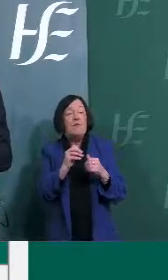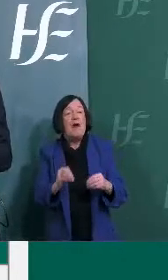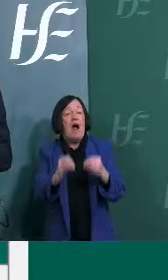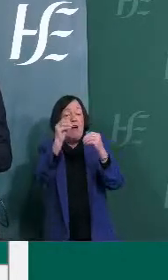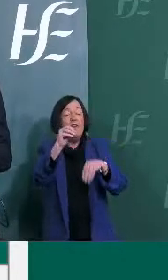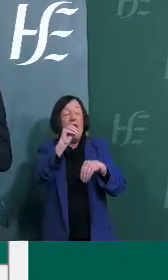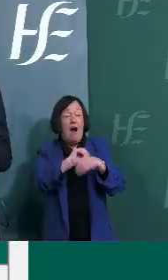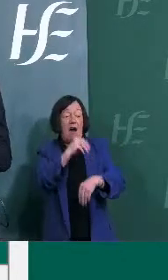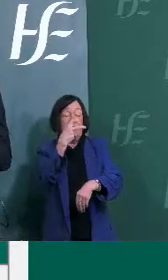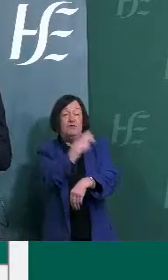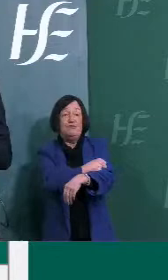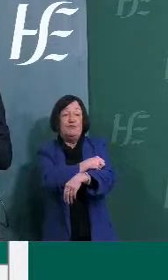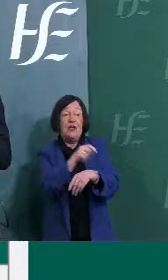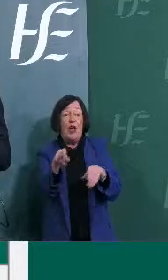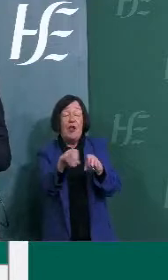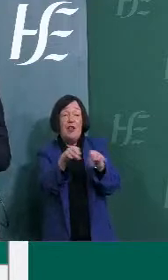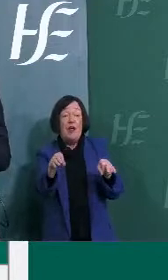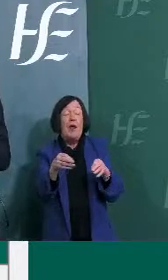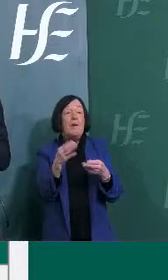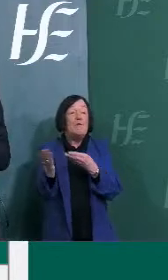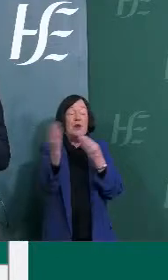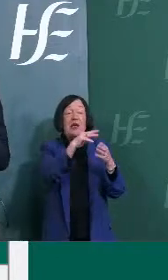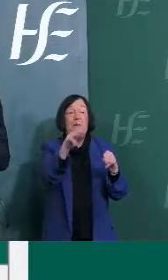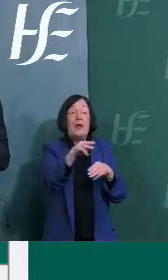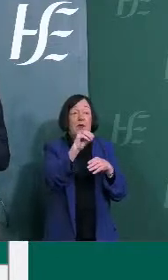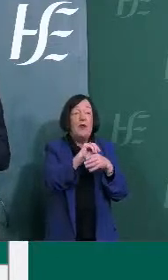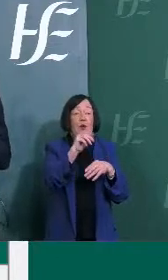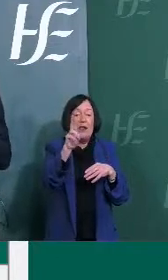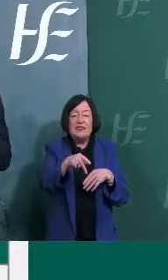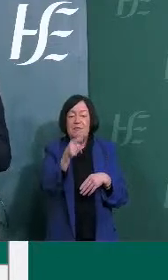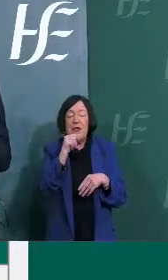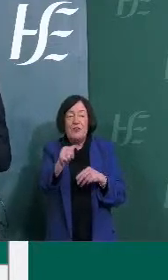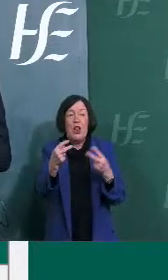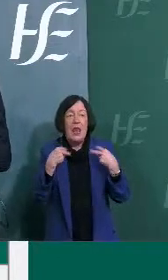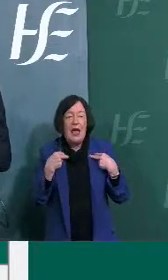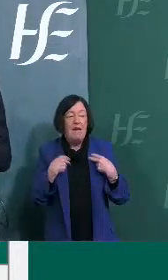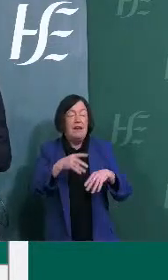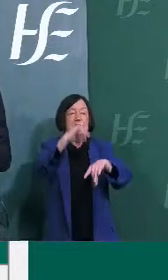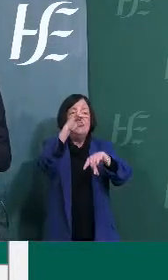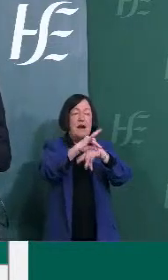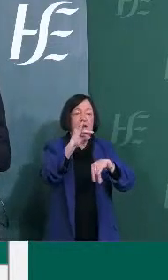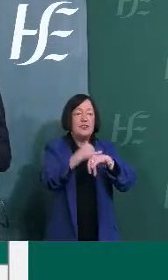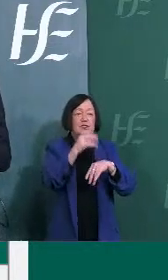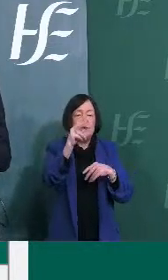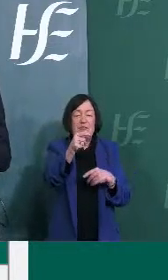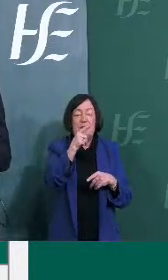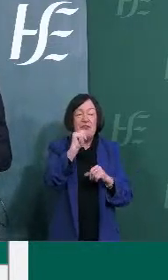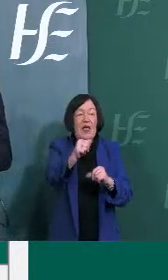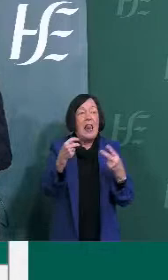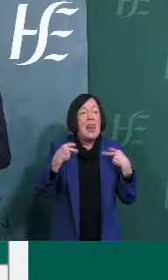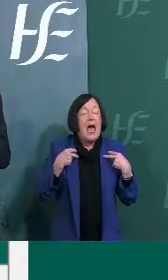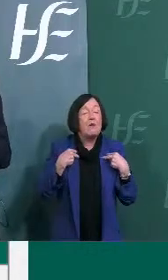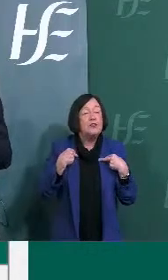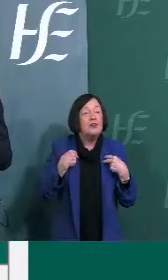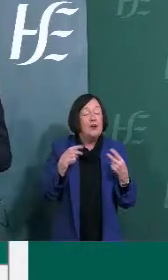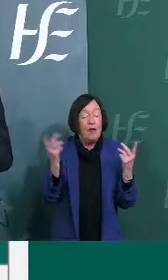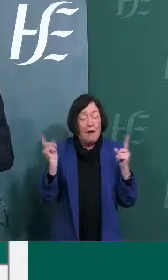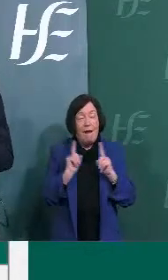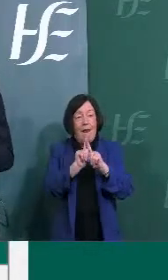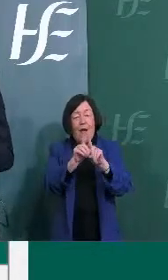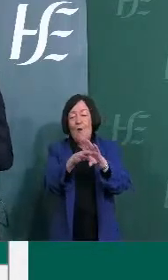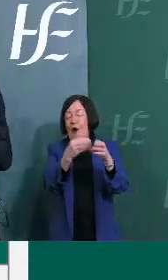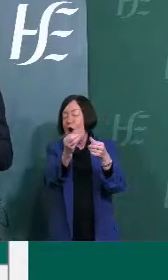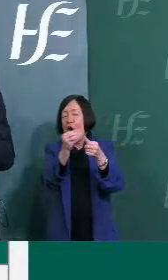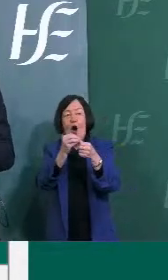on-site vaccination in some cases, bringing in people who speak the language, clinicians perhaps who speak the particular language involved, alongside all the